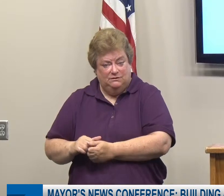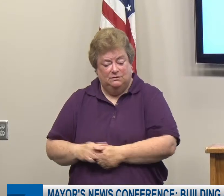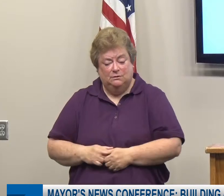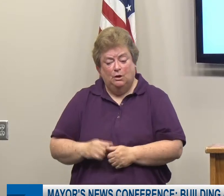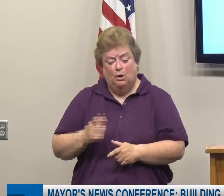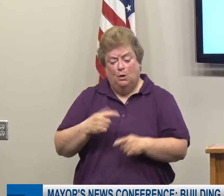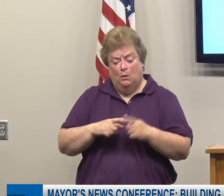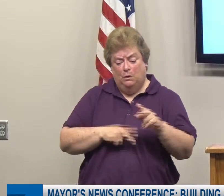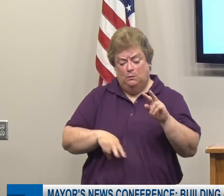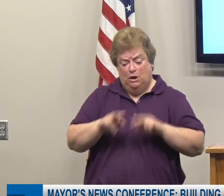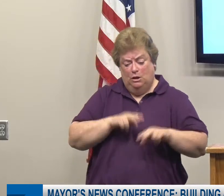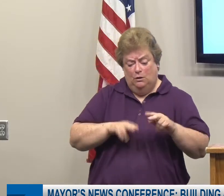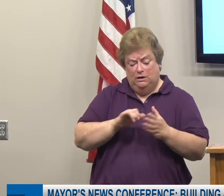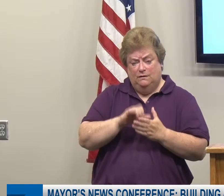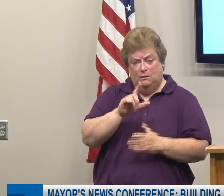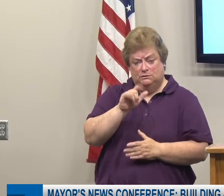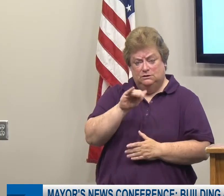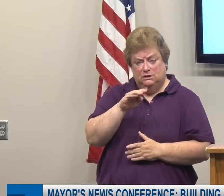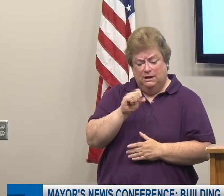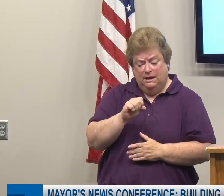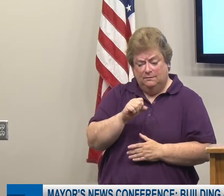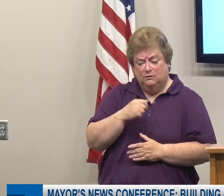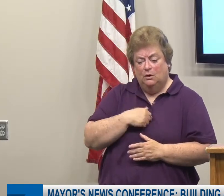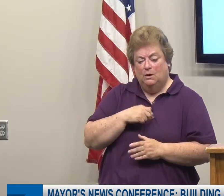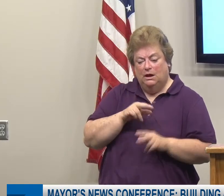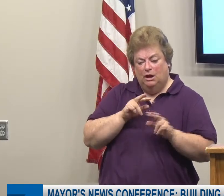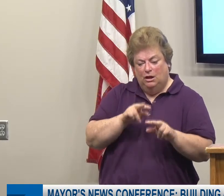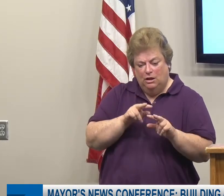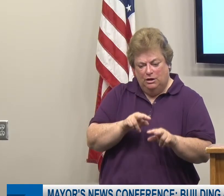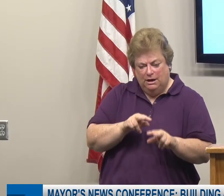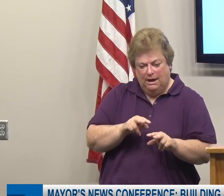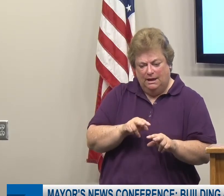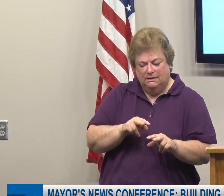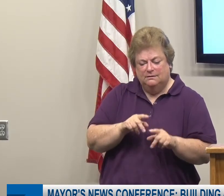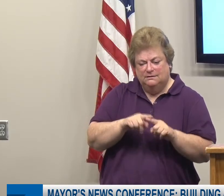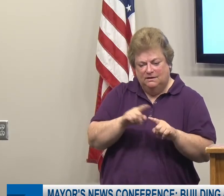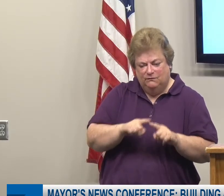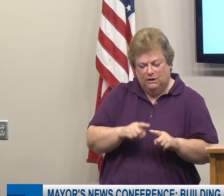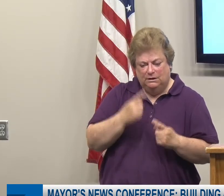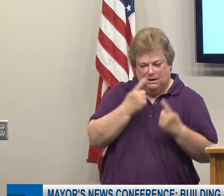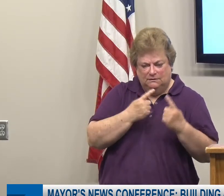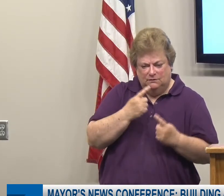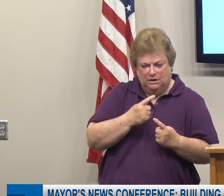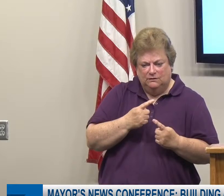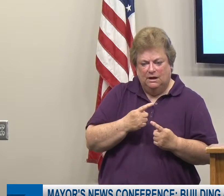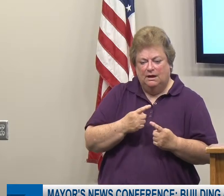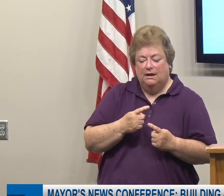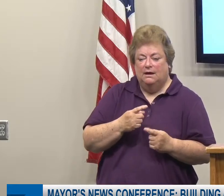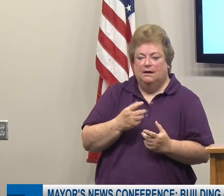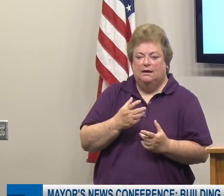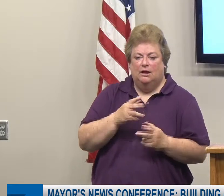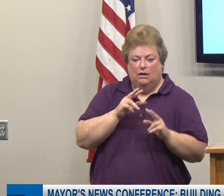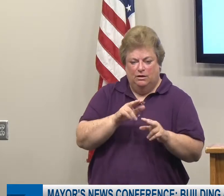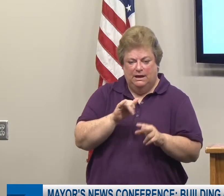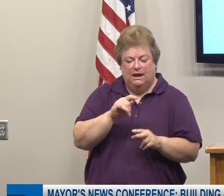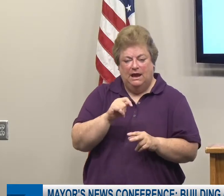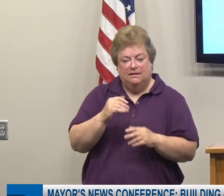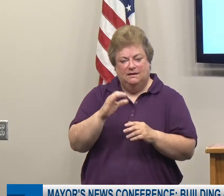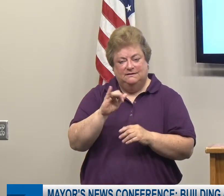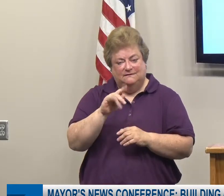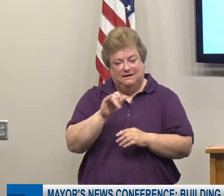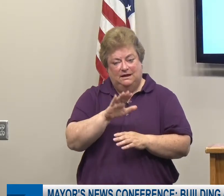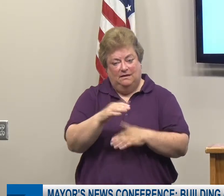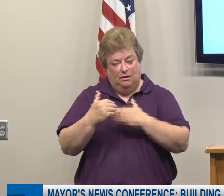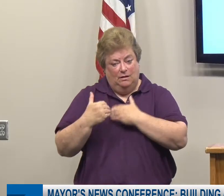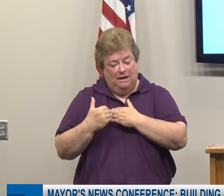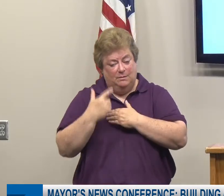claims, it's our obligation to take into account a number of considerations, including the city's potential liability for damages,